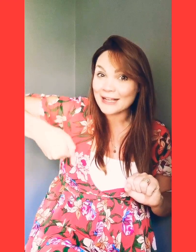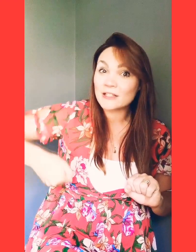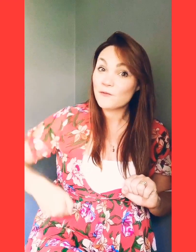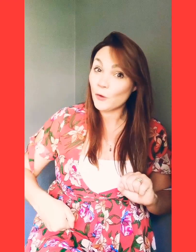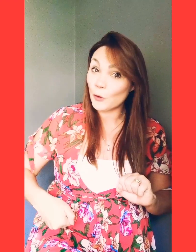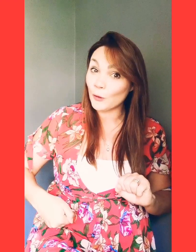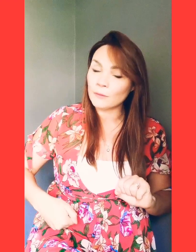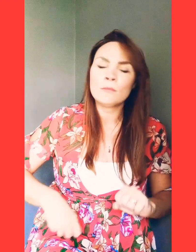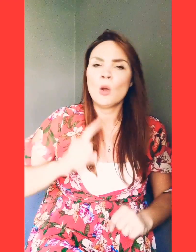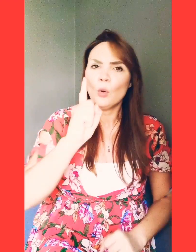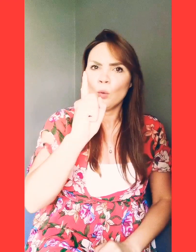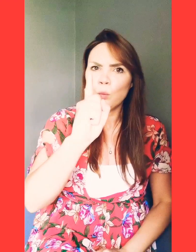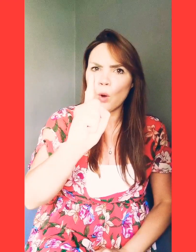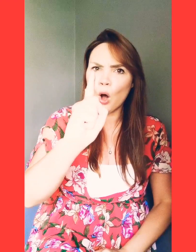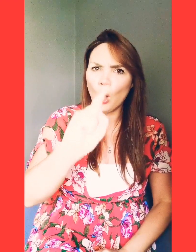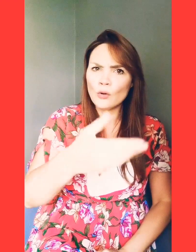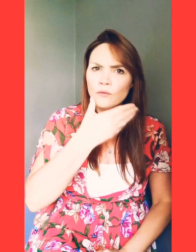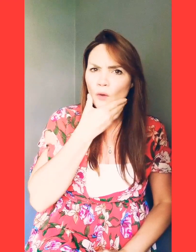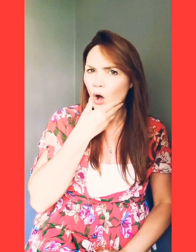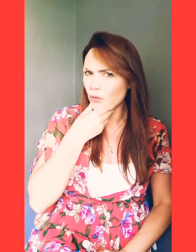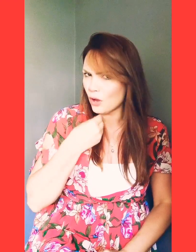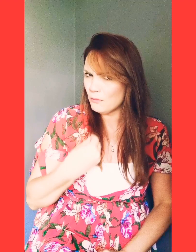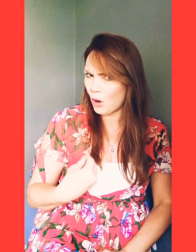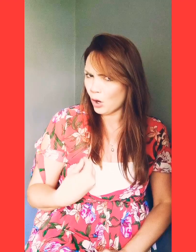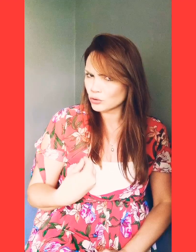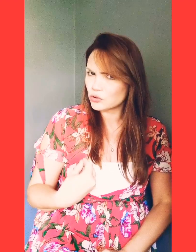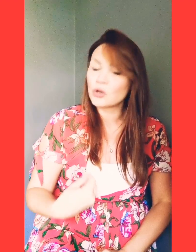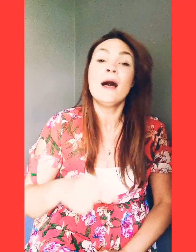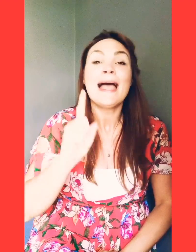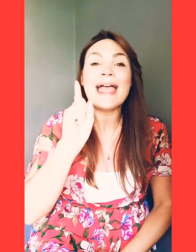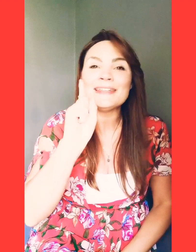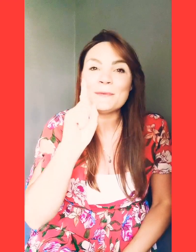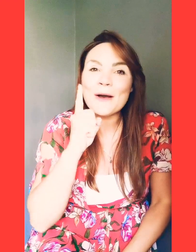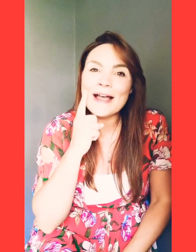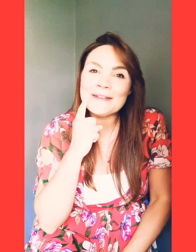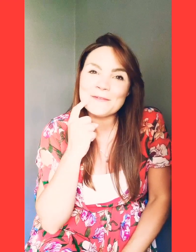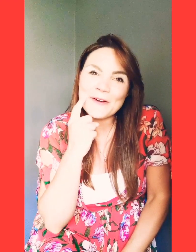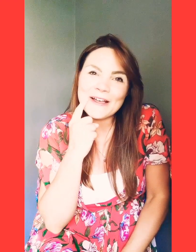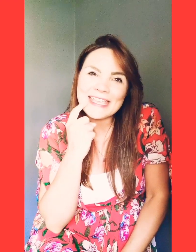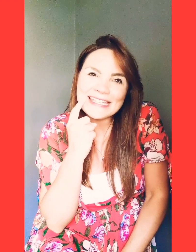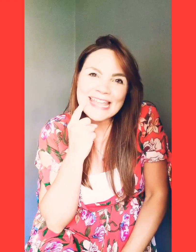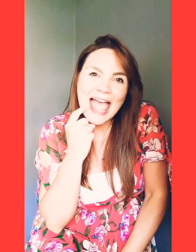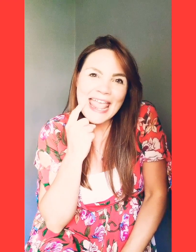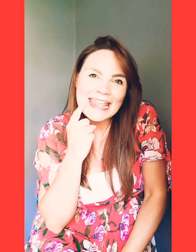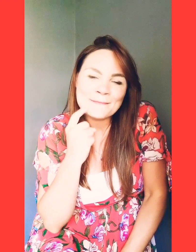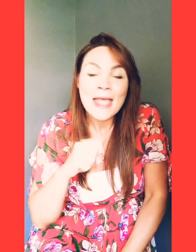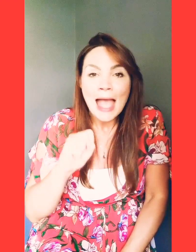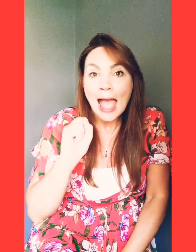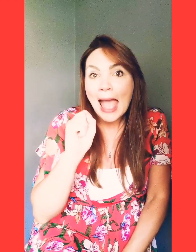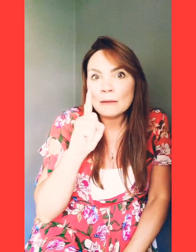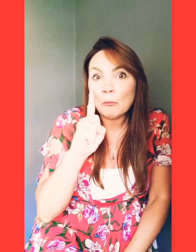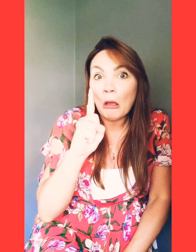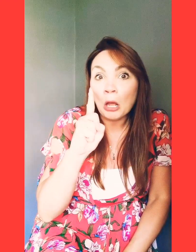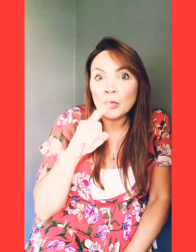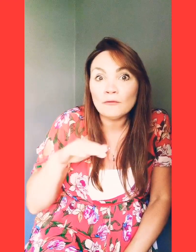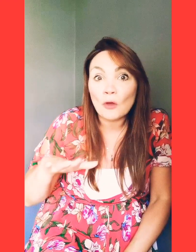3 bags full. One for the master, and one for the dame, and one for